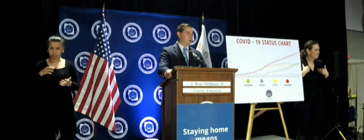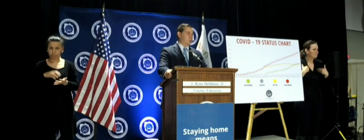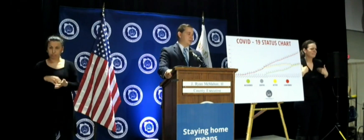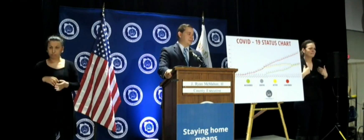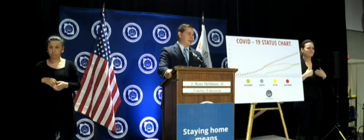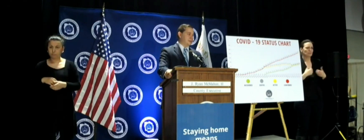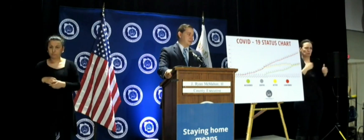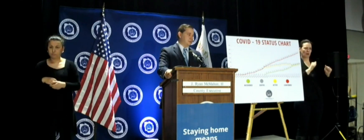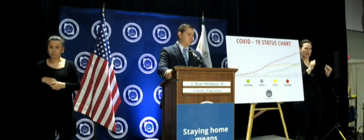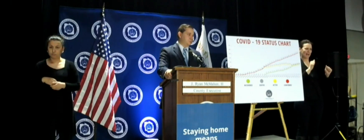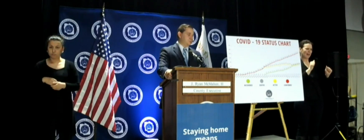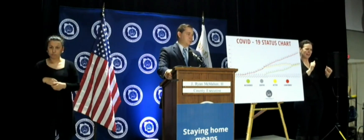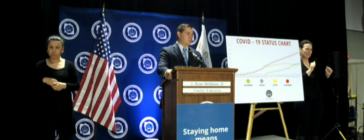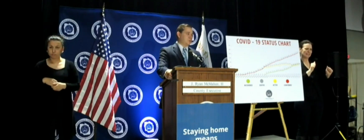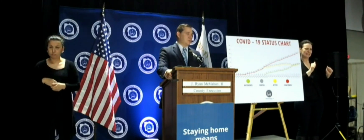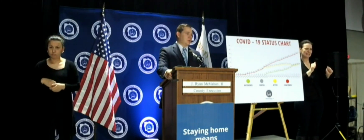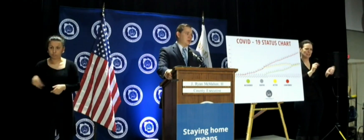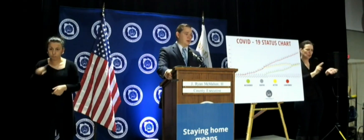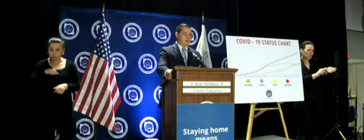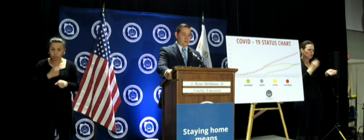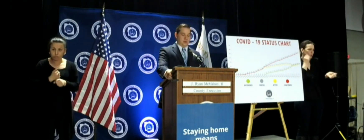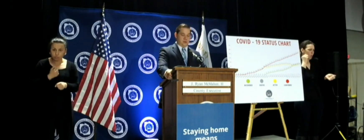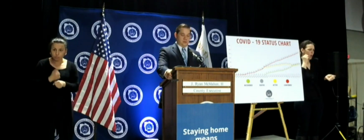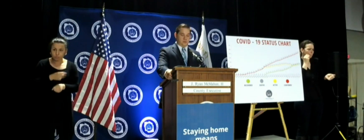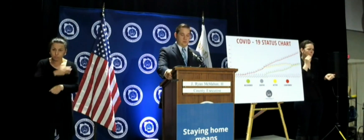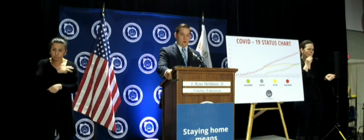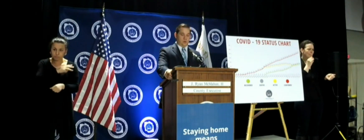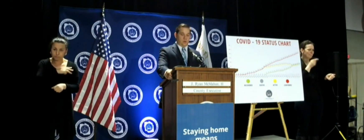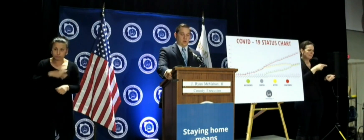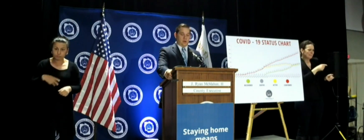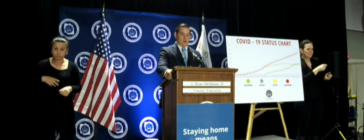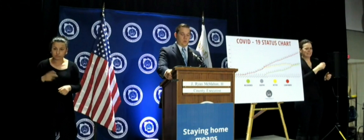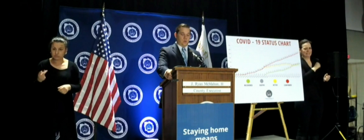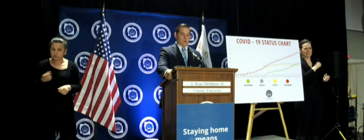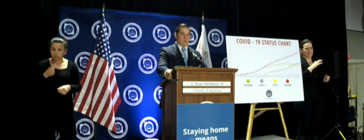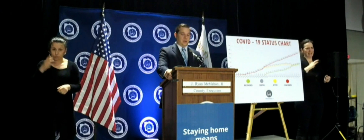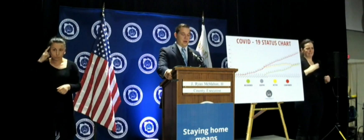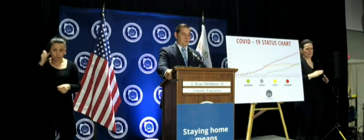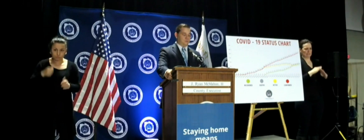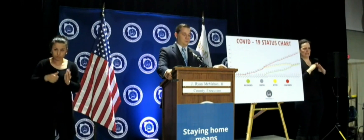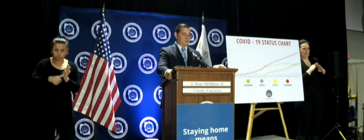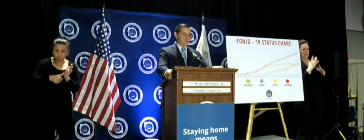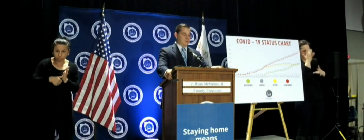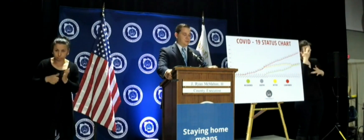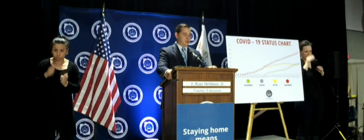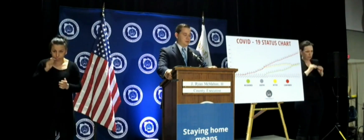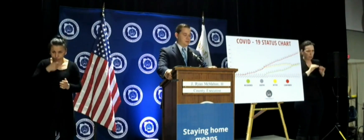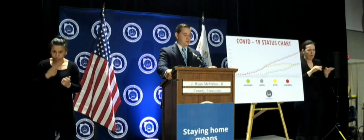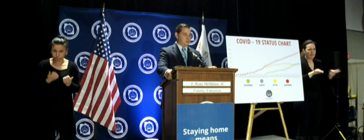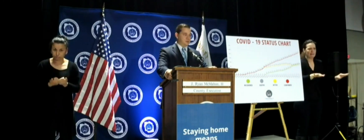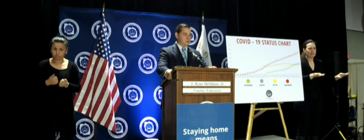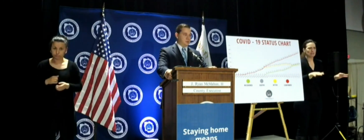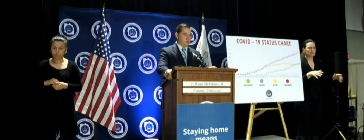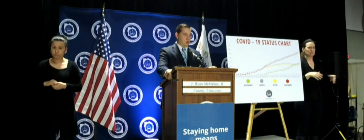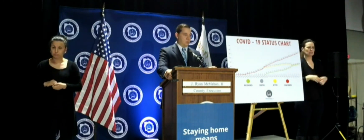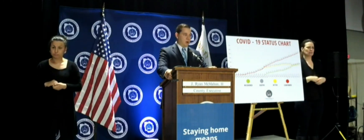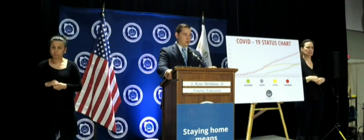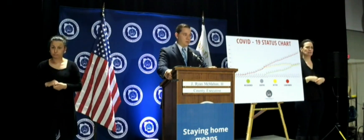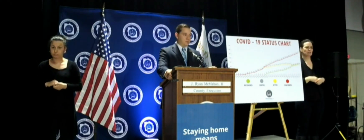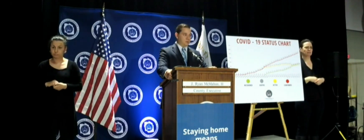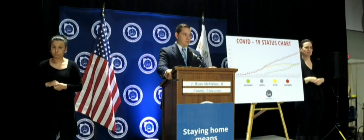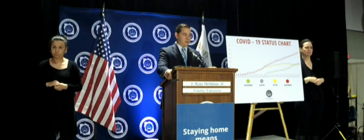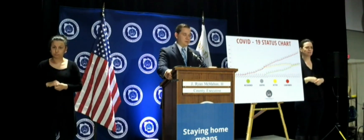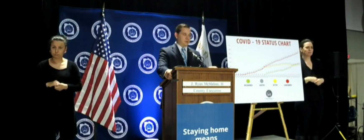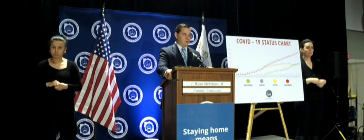rapid employee testing. And so we have testing sites in